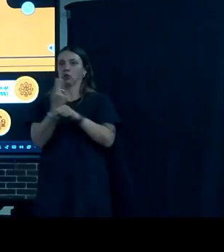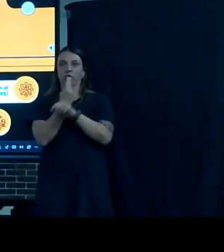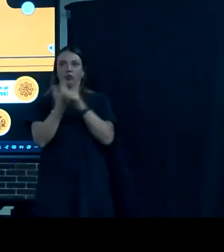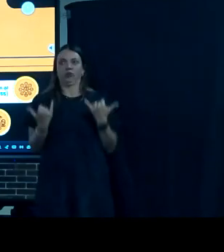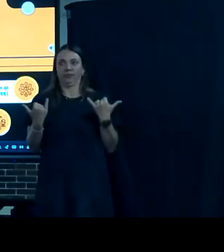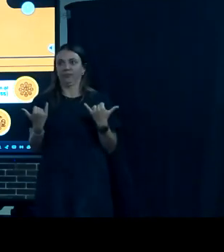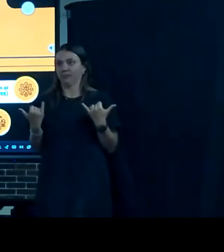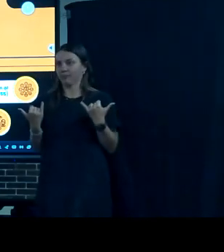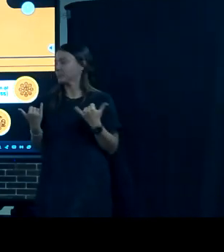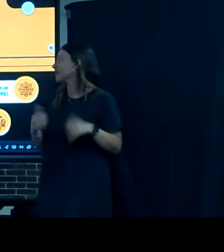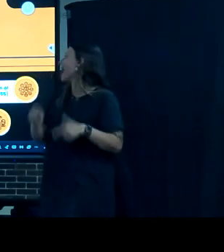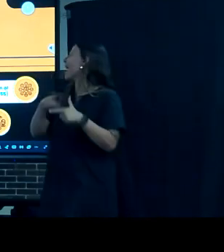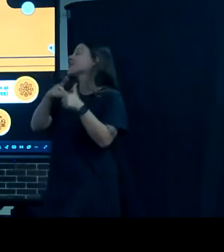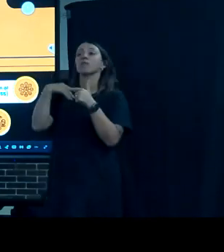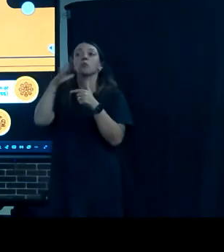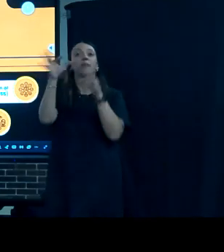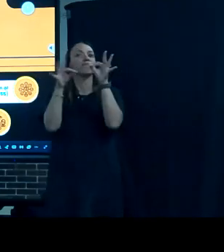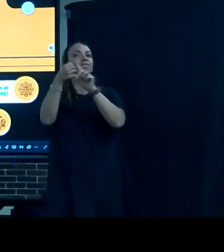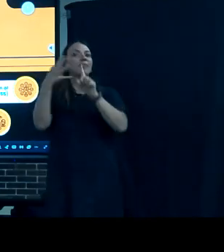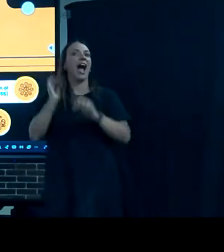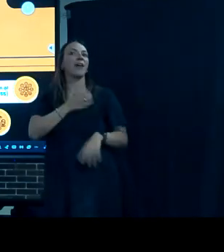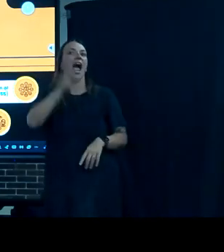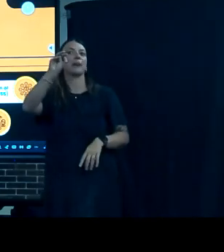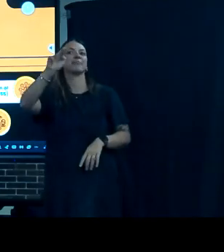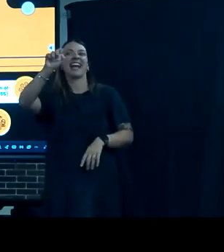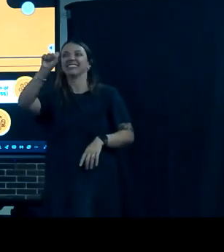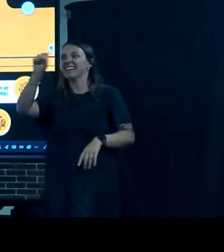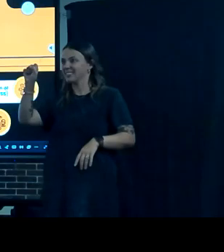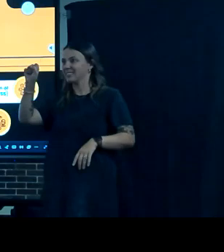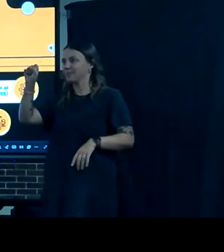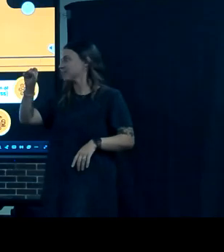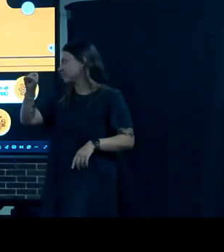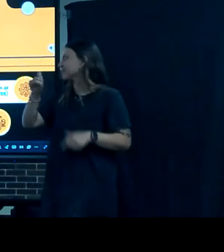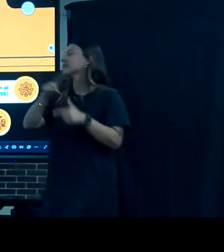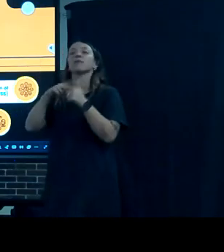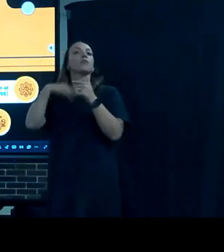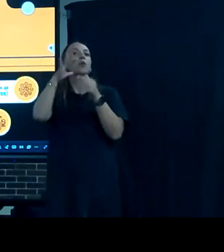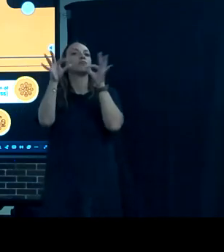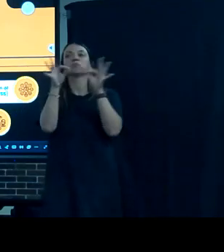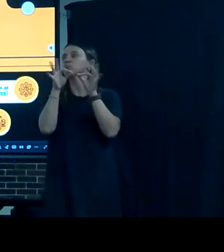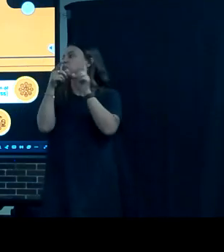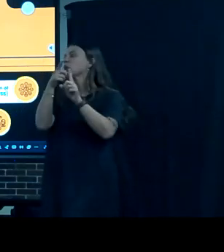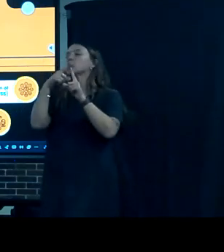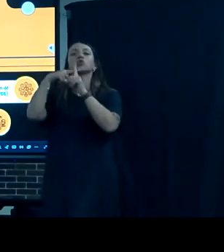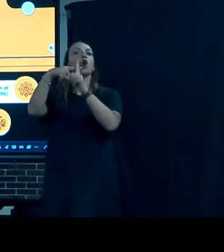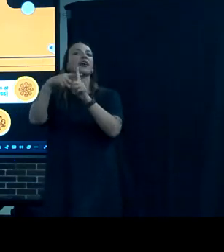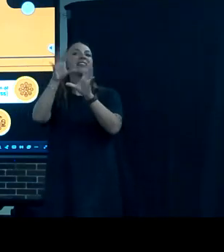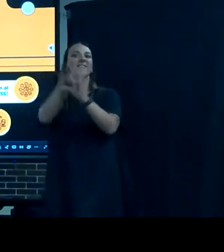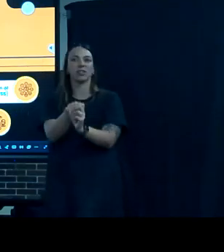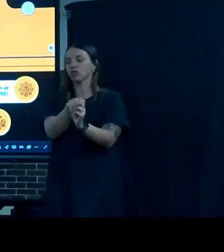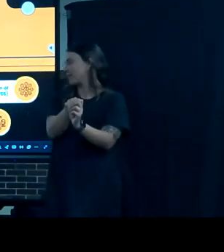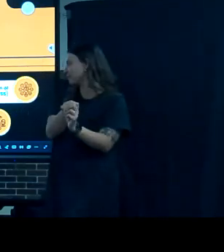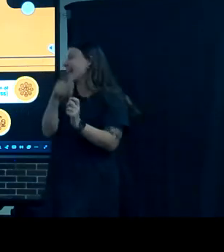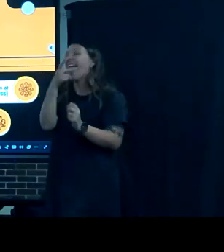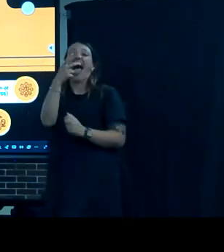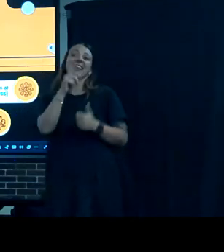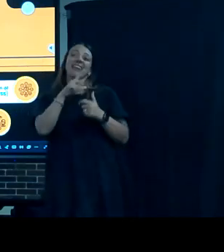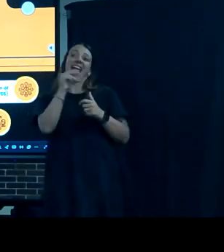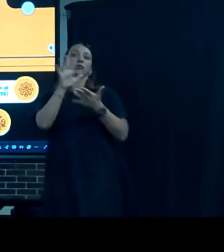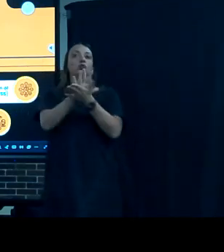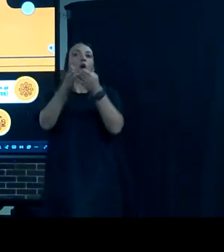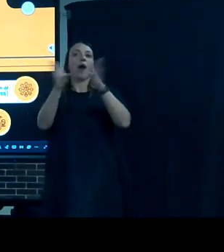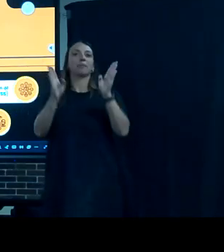We're going to talk about what curriculum we're using currently. We're going to explain our multi-tier system of supports,